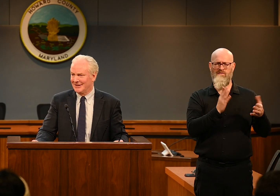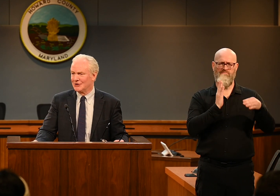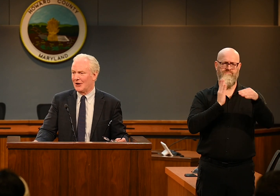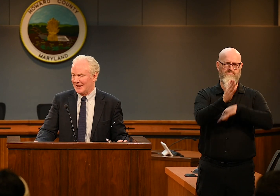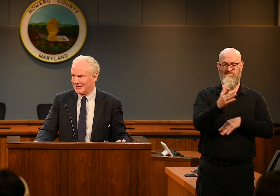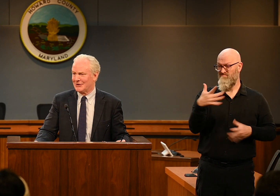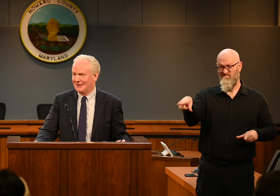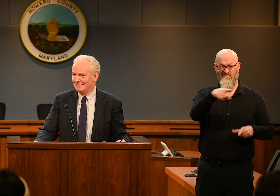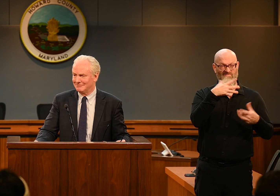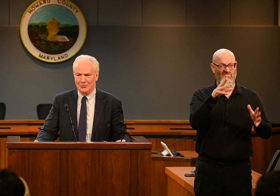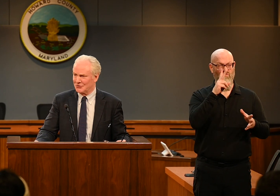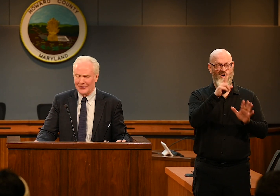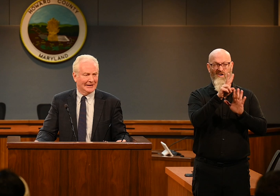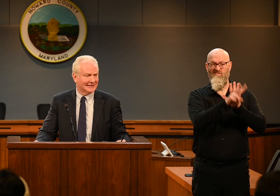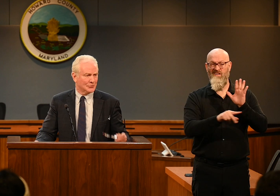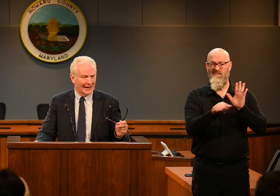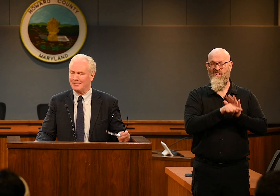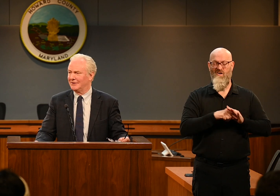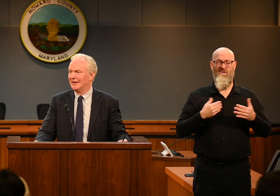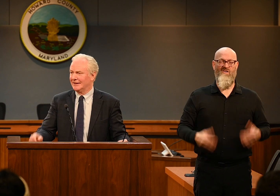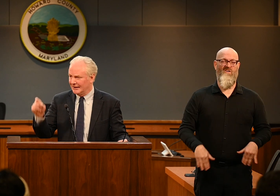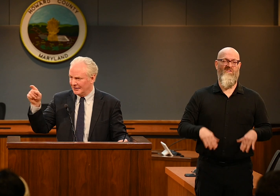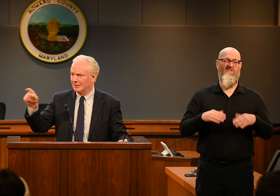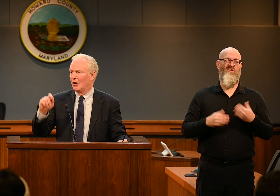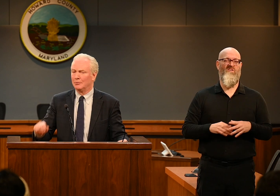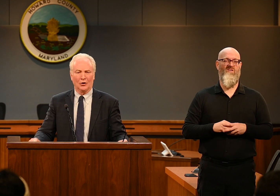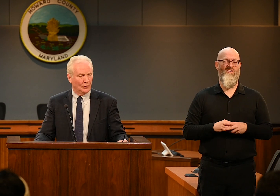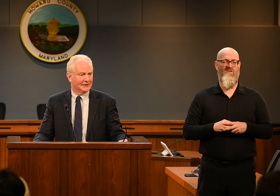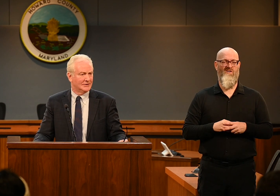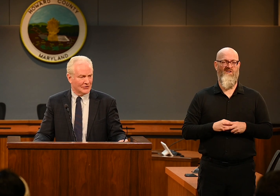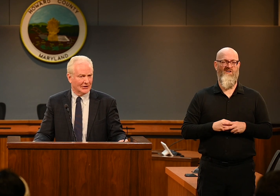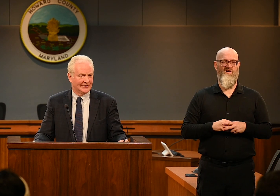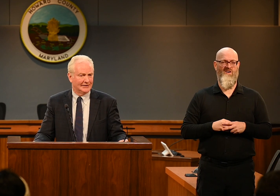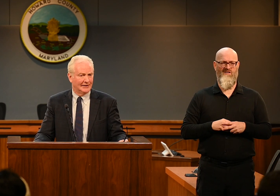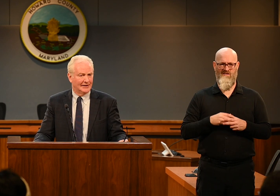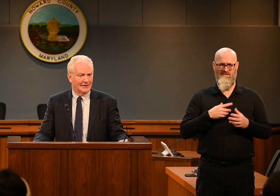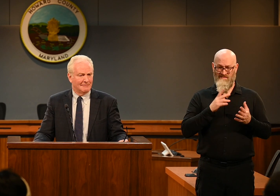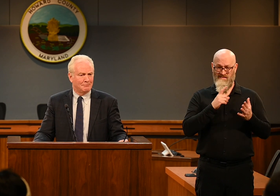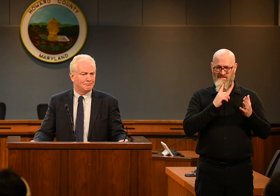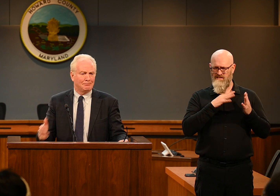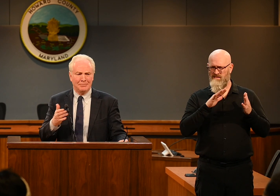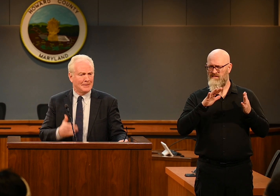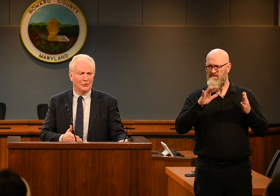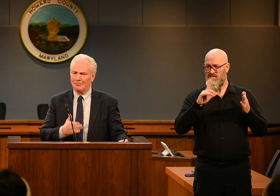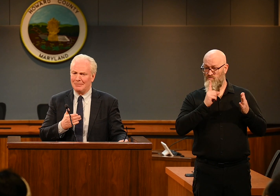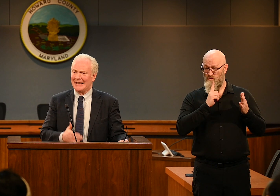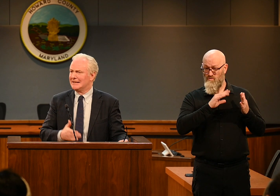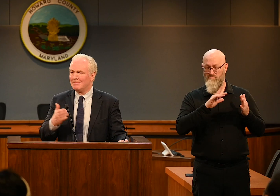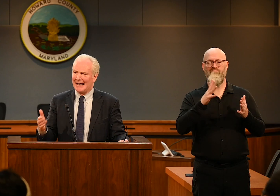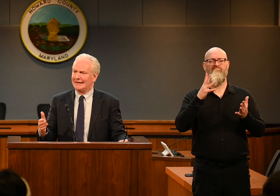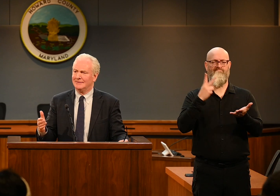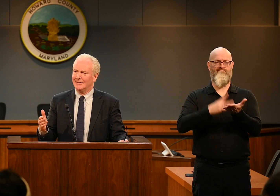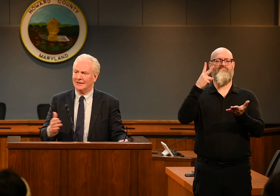confirm its authenticity, but it was authentic. That's what happened in the Baltimore Holding Facility. People